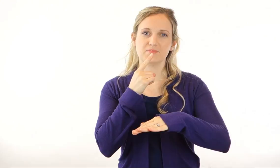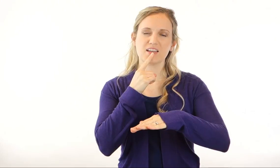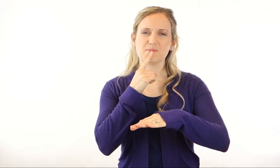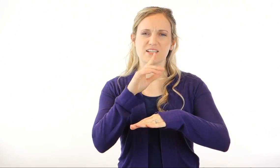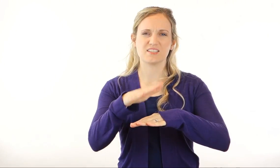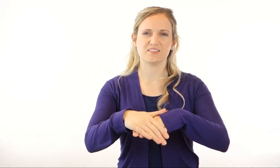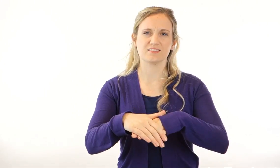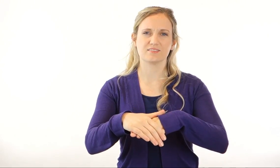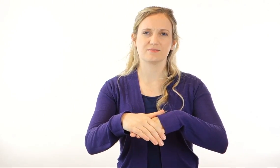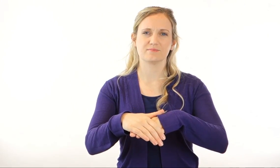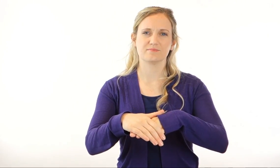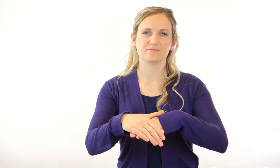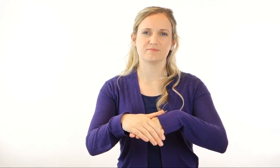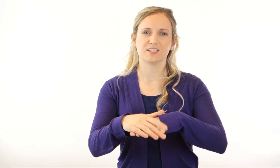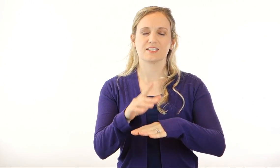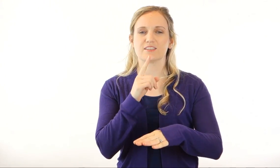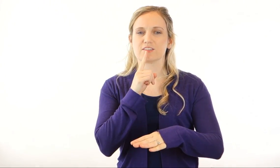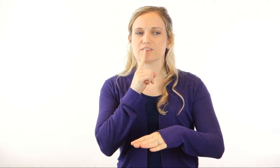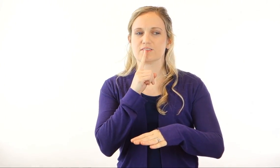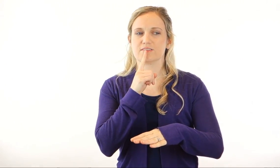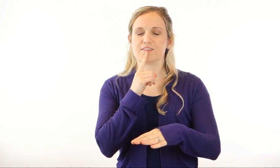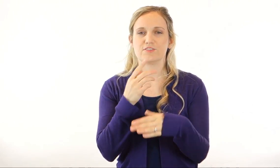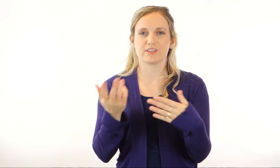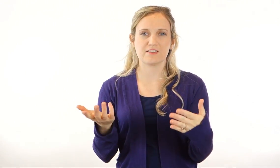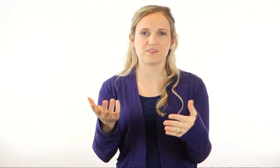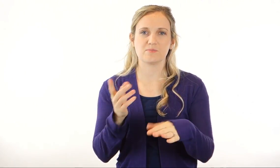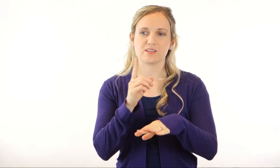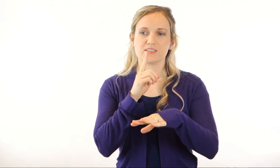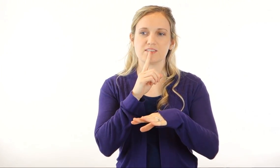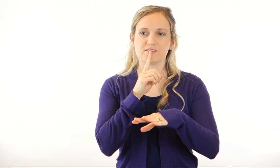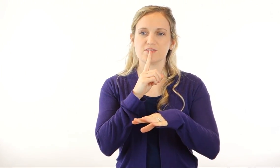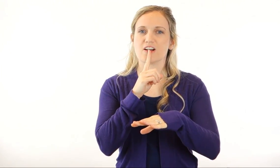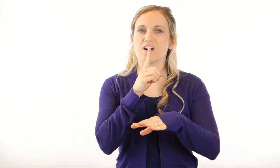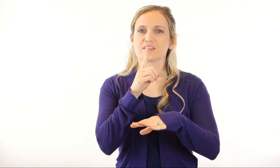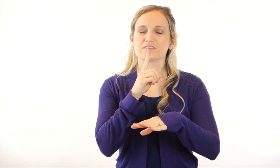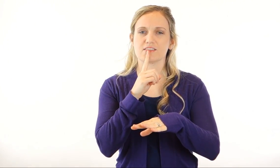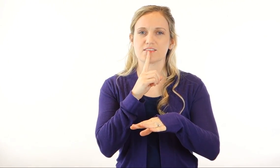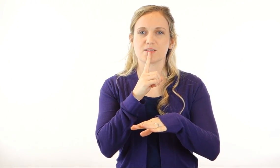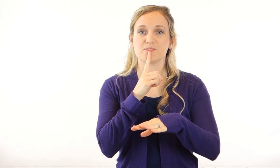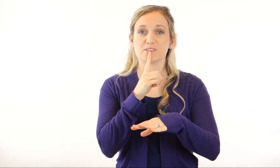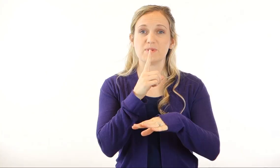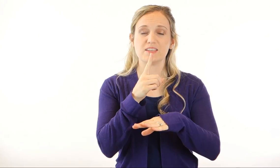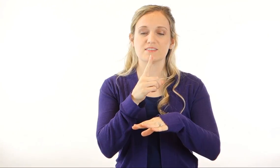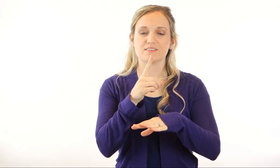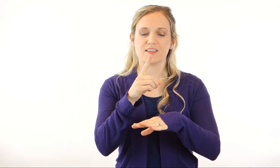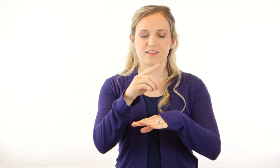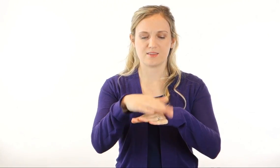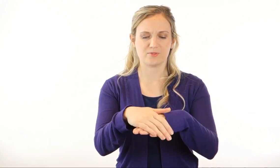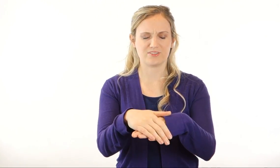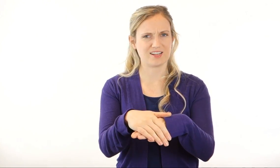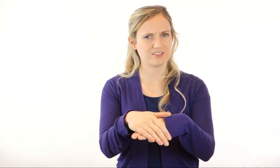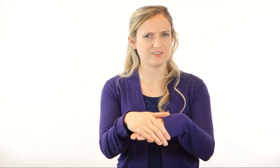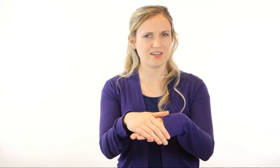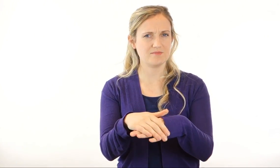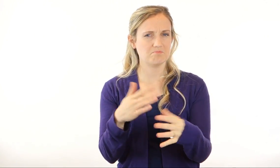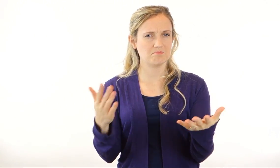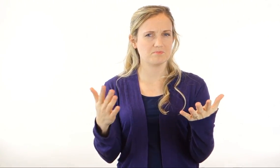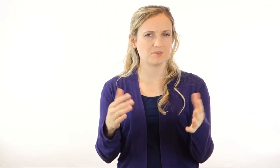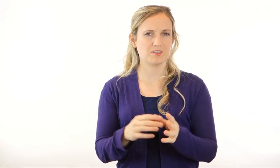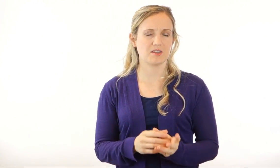that kind of makes sense. Like if you're given a blessing, you talk, like someone speaks and then they put their hands on your head. So that kind